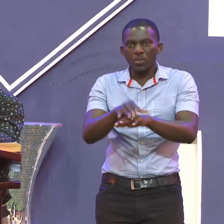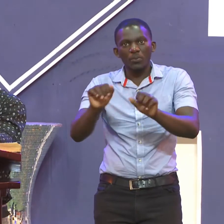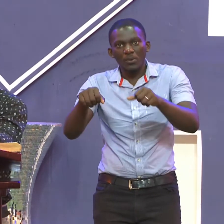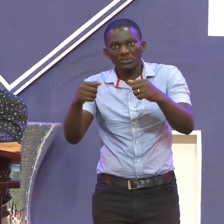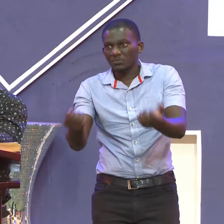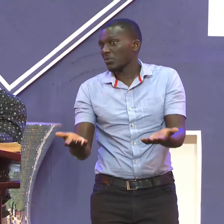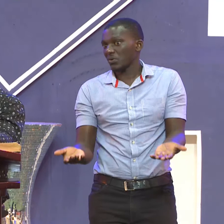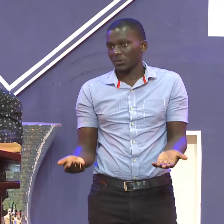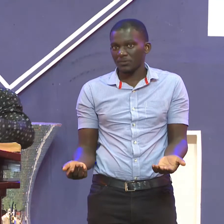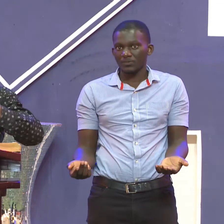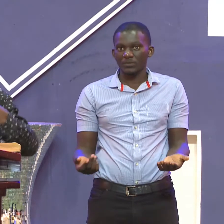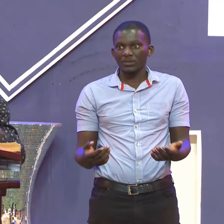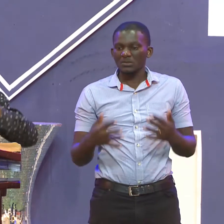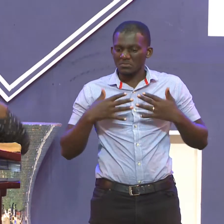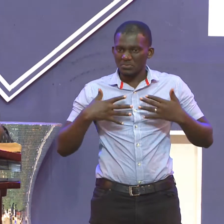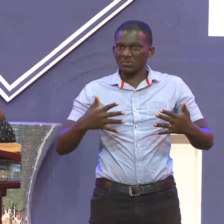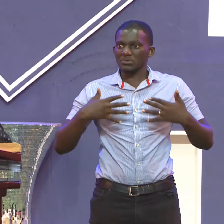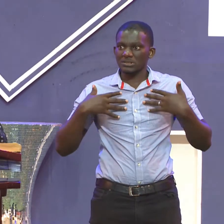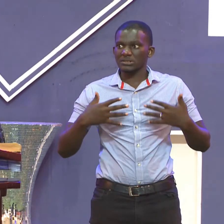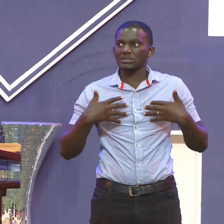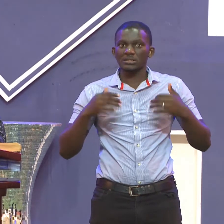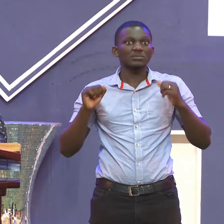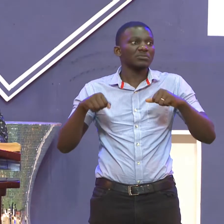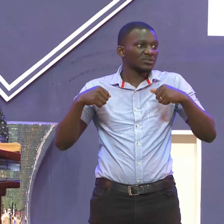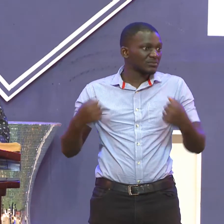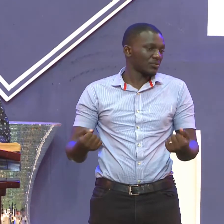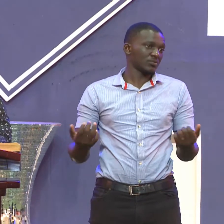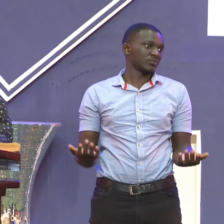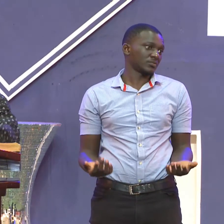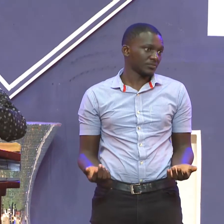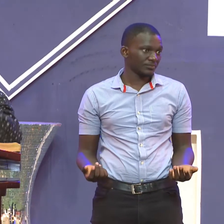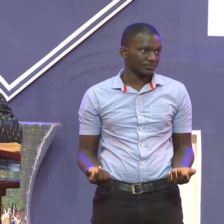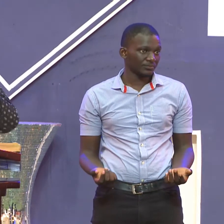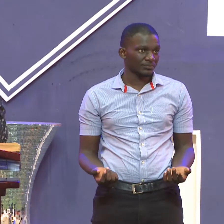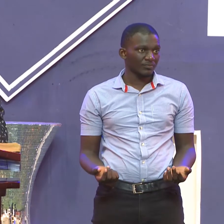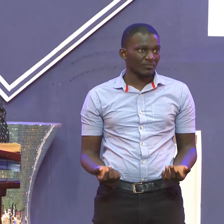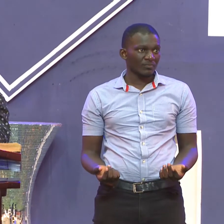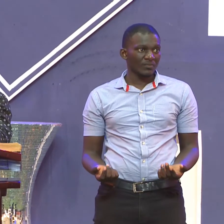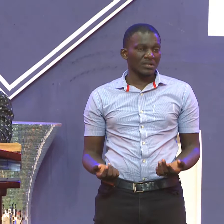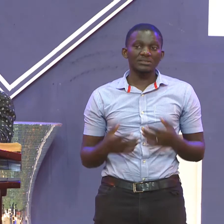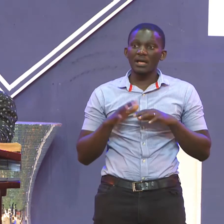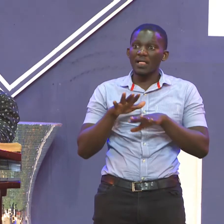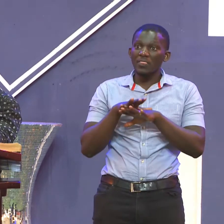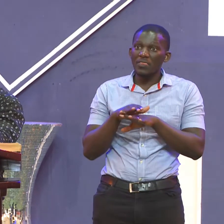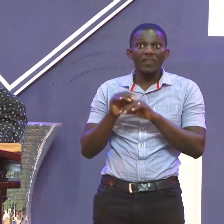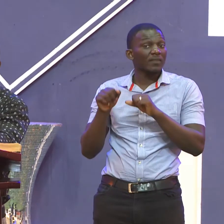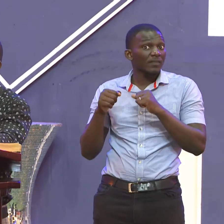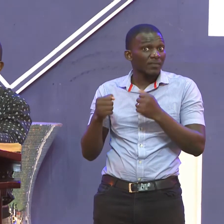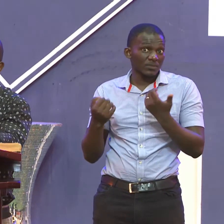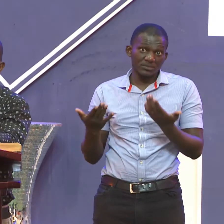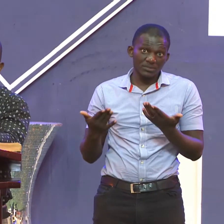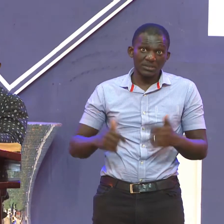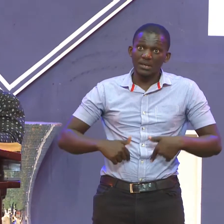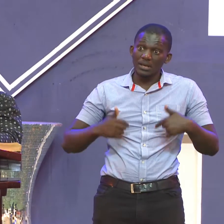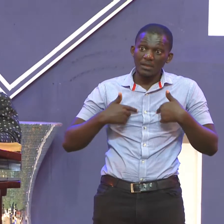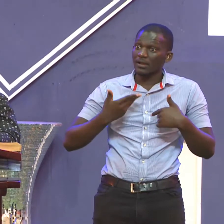kiseera nga kinoonya obuweerero, nga kinoonya obulamu naye